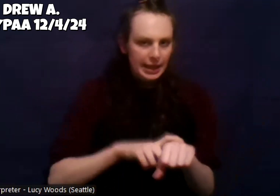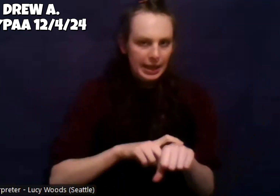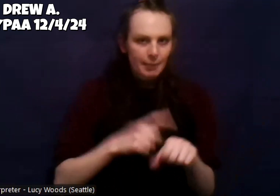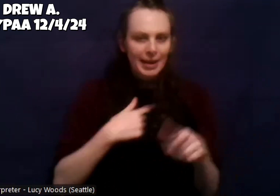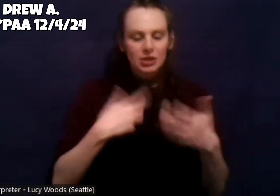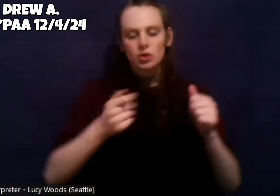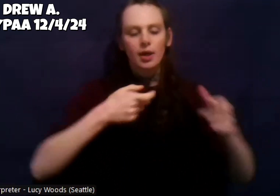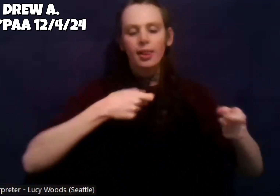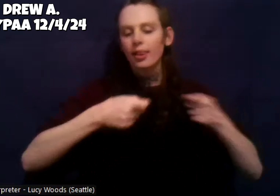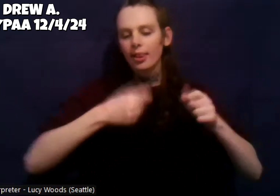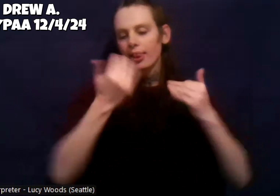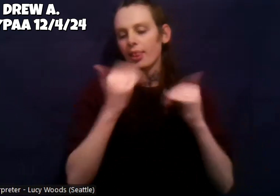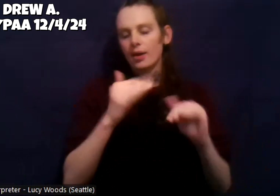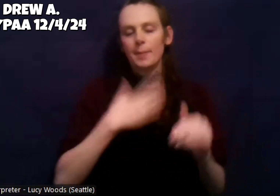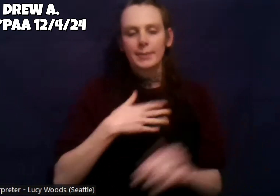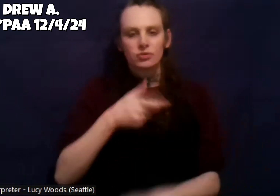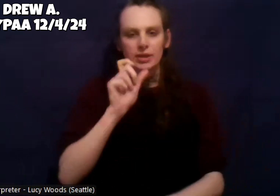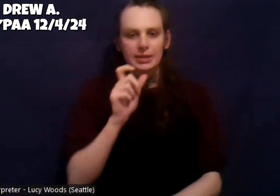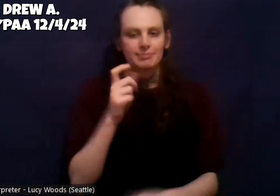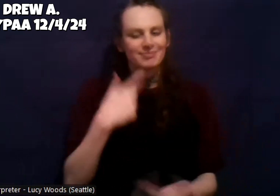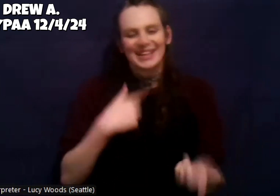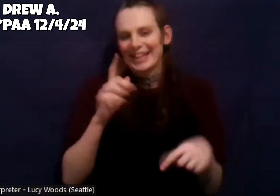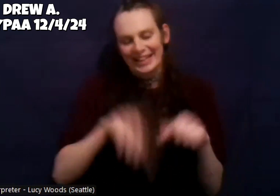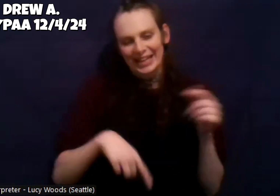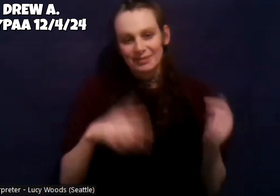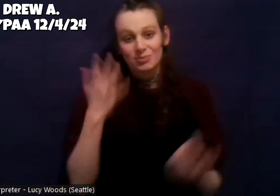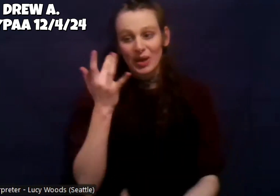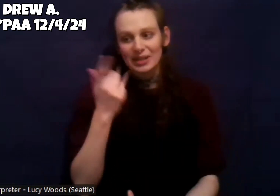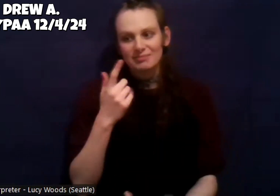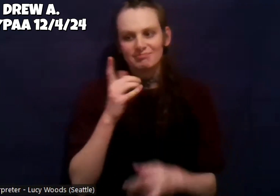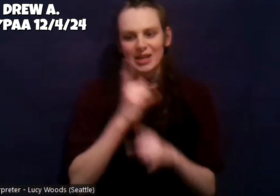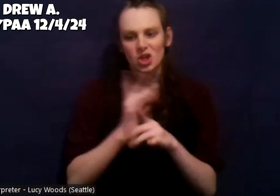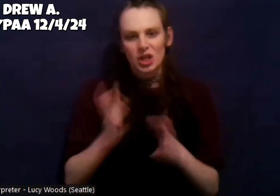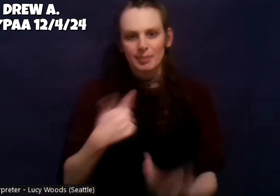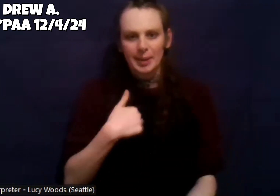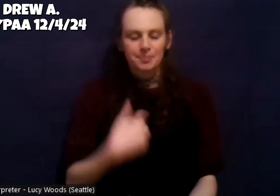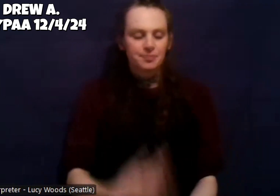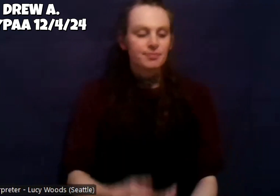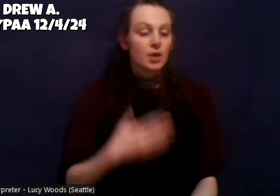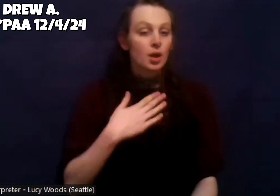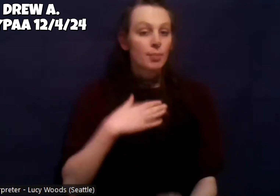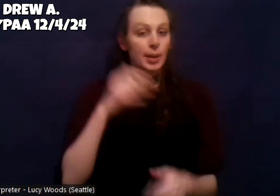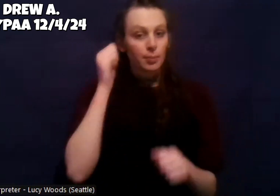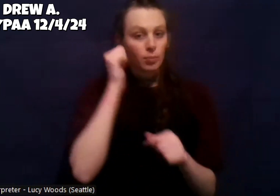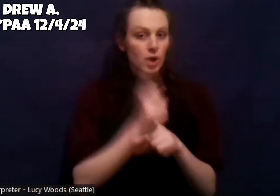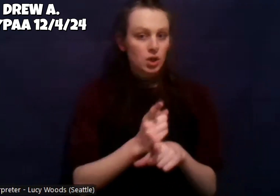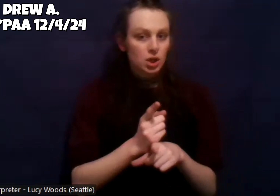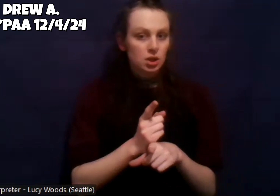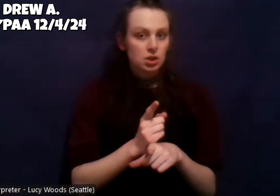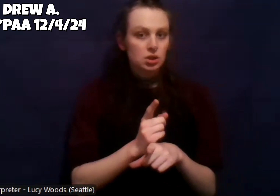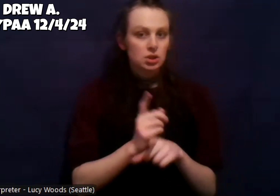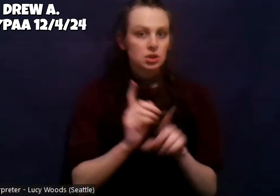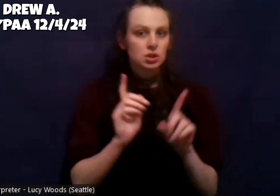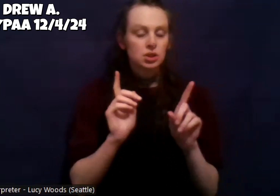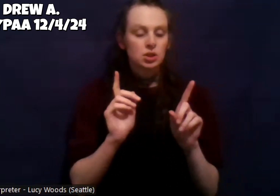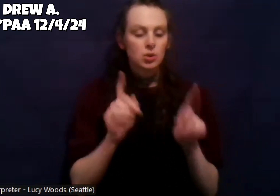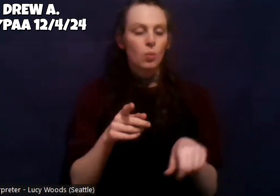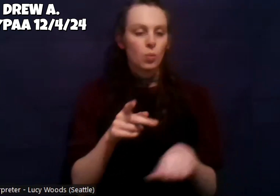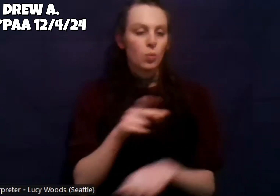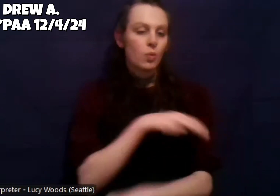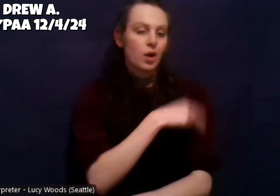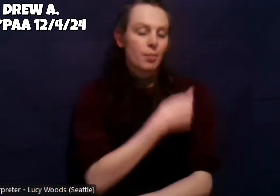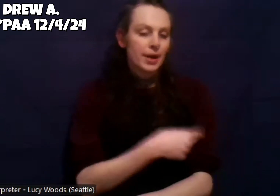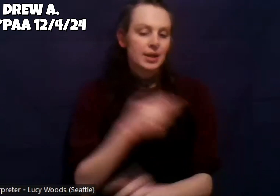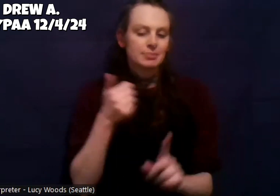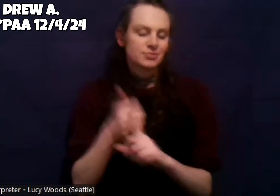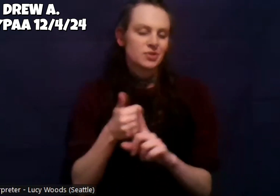control it, which I couldn't because I'm an alcoholic. Anyways, my brother went to treatment. He's a fentanyl addict, and I was really worried about